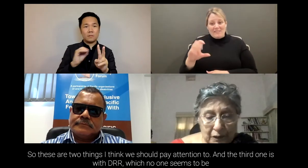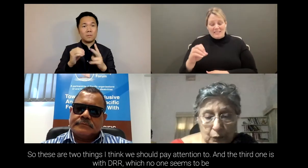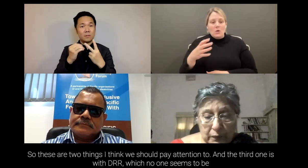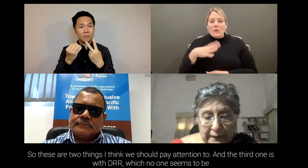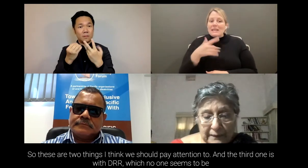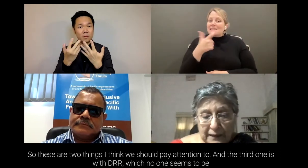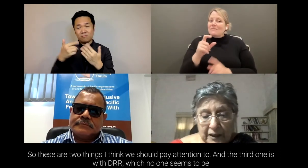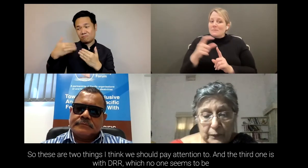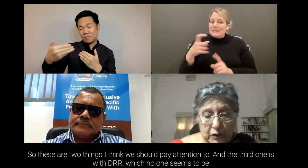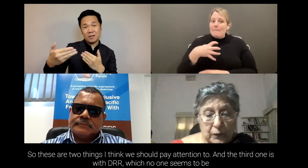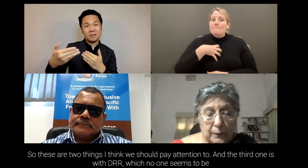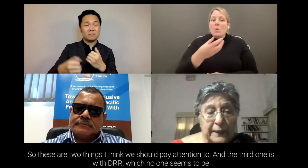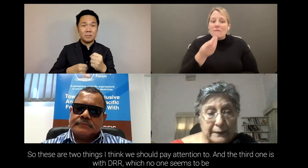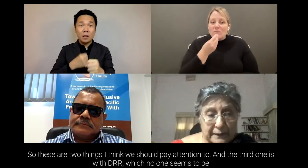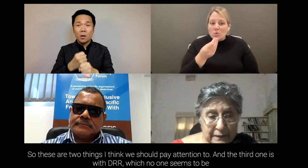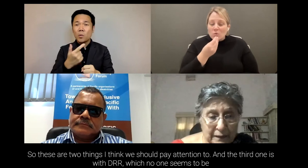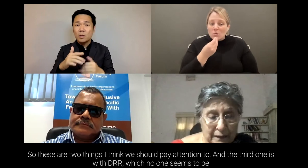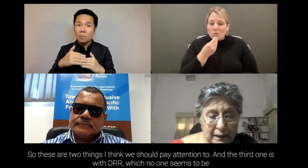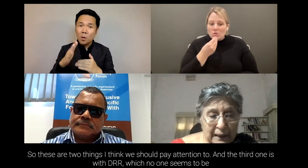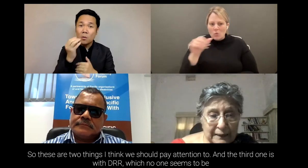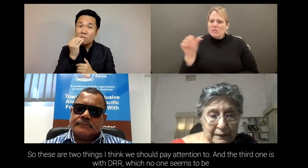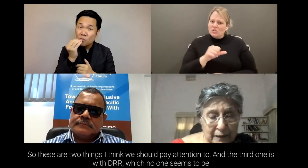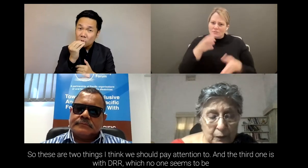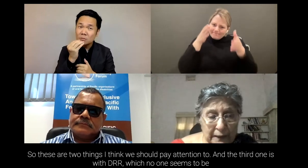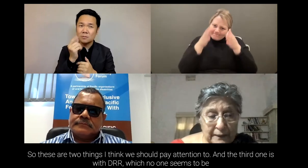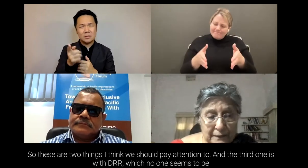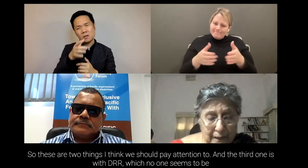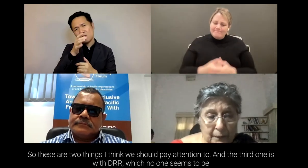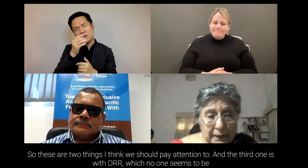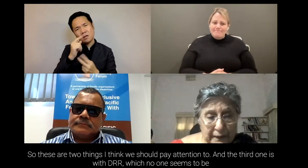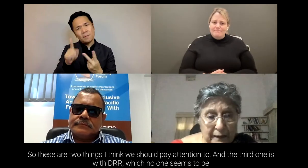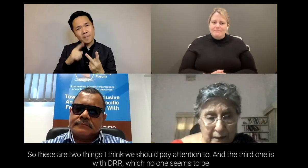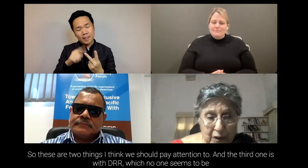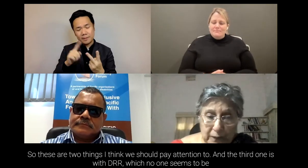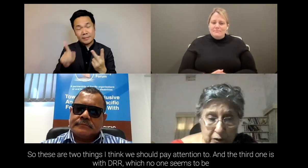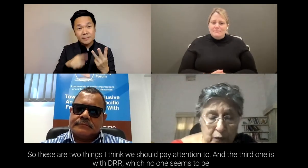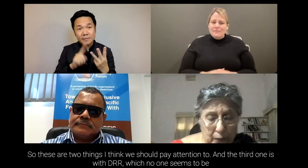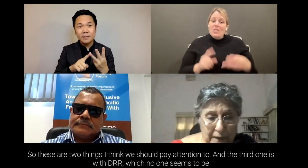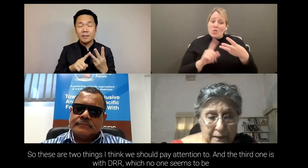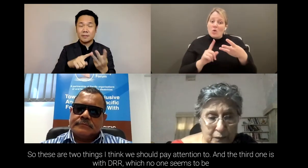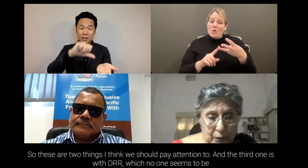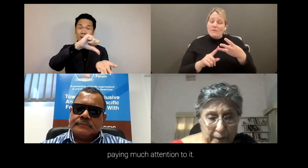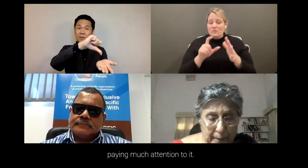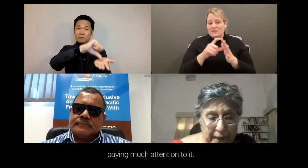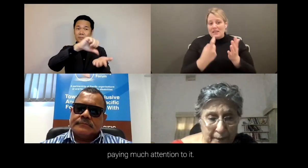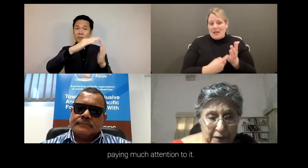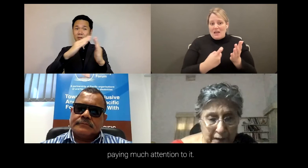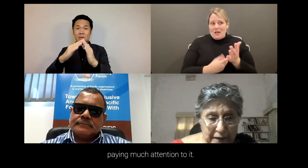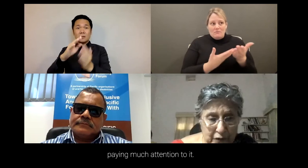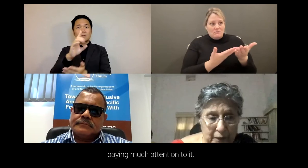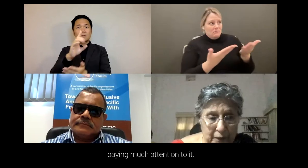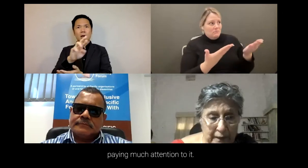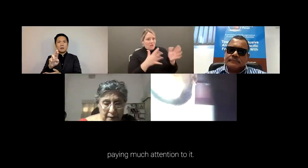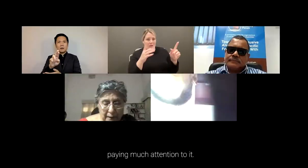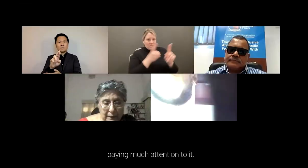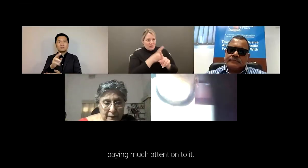these are two things I think we should pay attention. And the third one is the urban DRR, which no one seems to be paying much